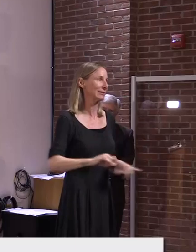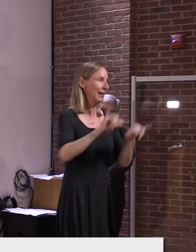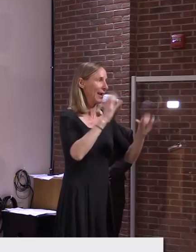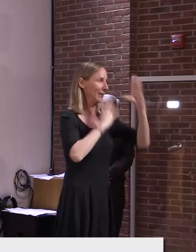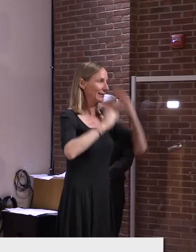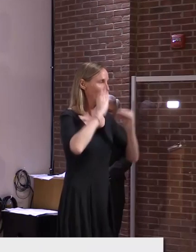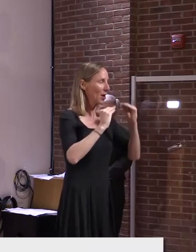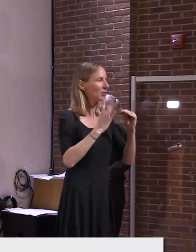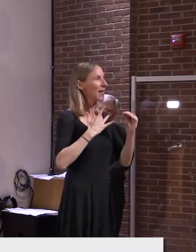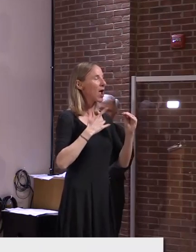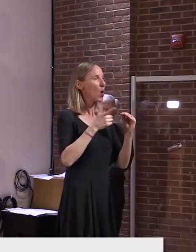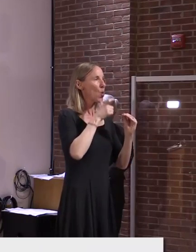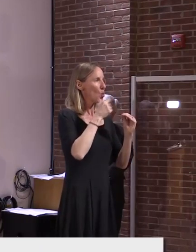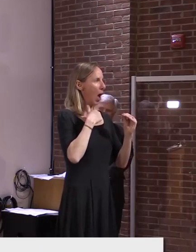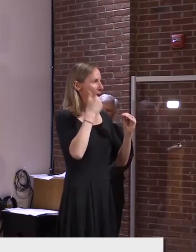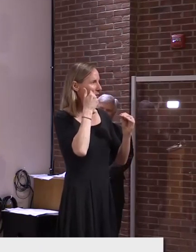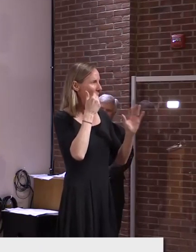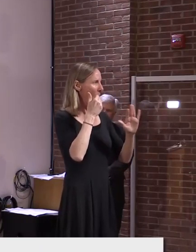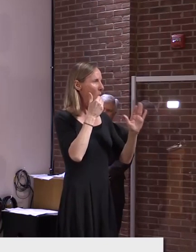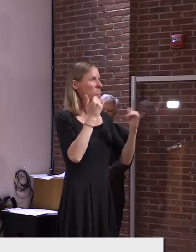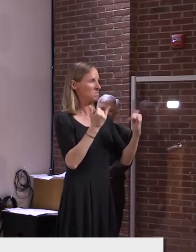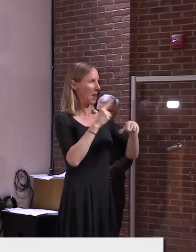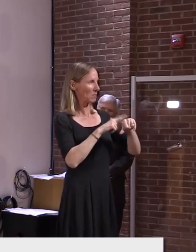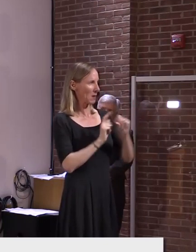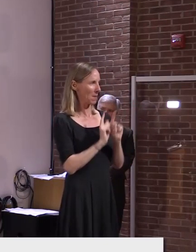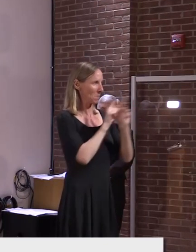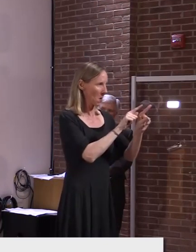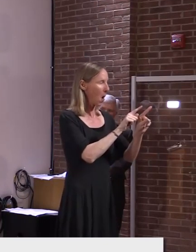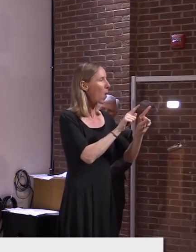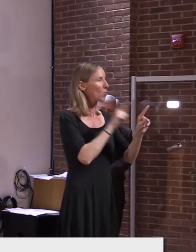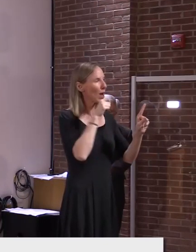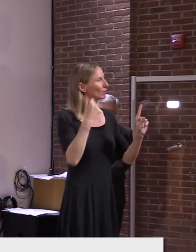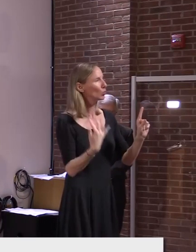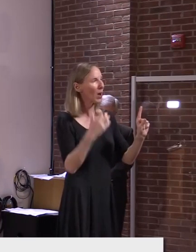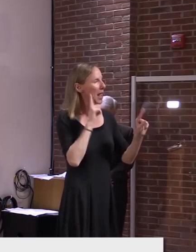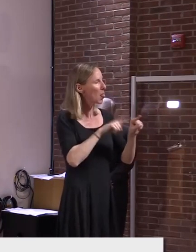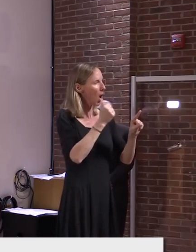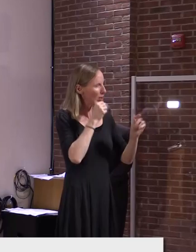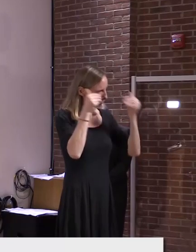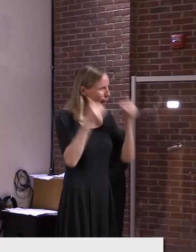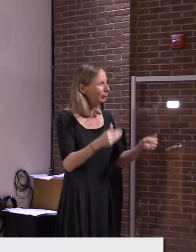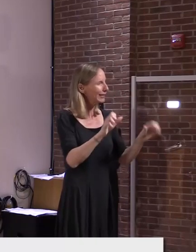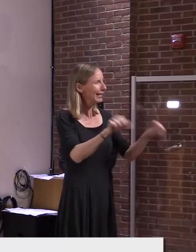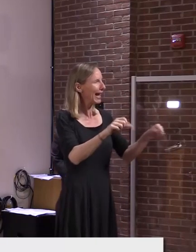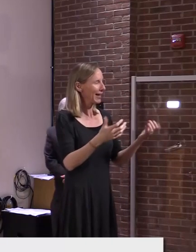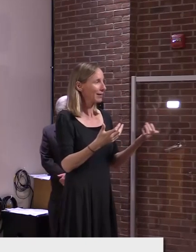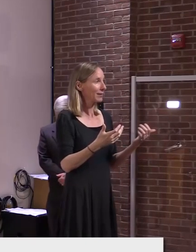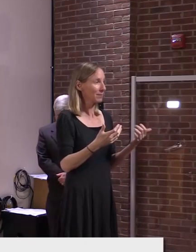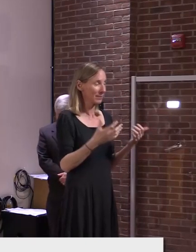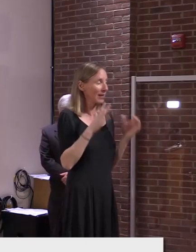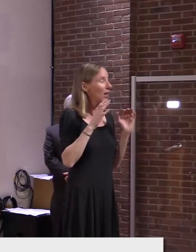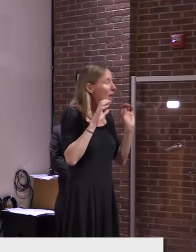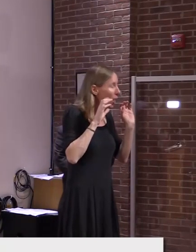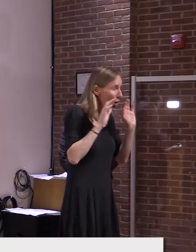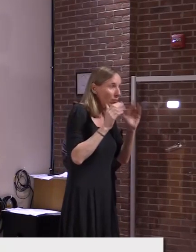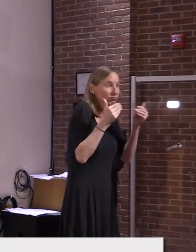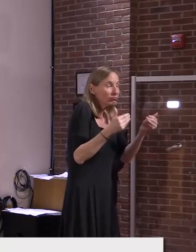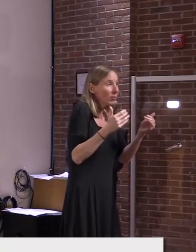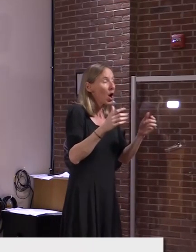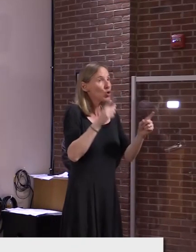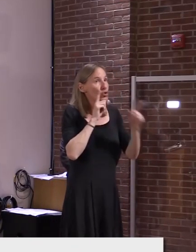will see that this is the time, and there's no need to wait any longer. And they can even have that conversation with